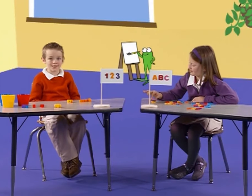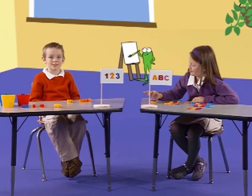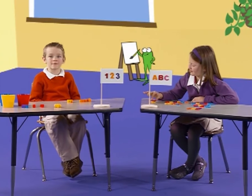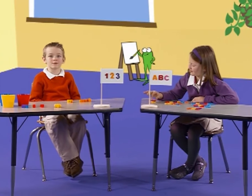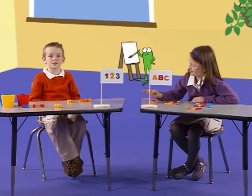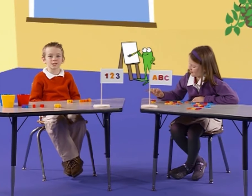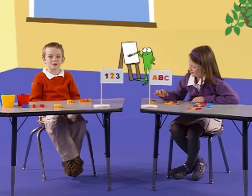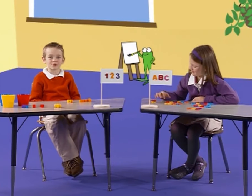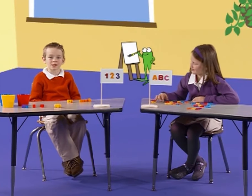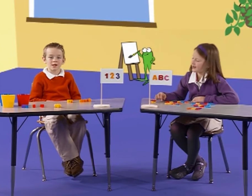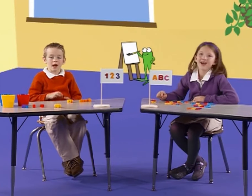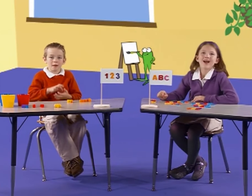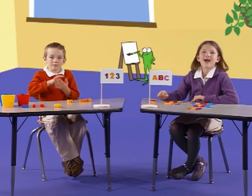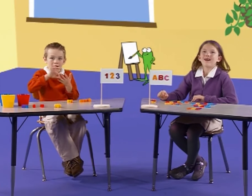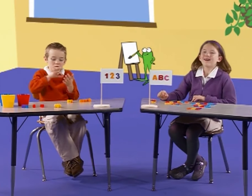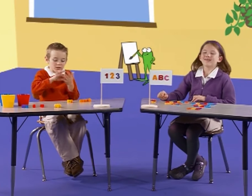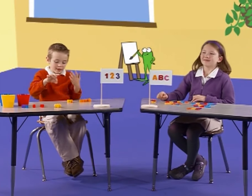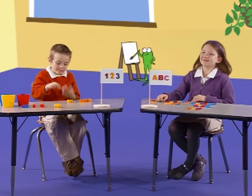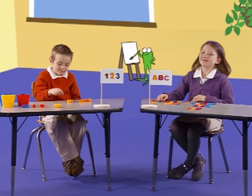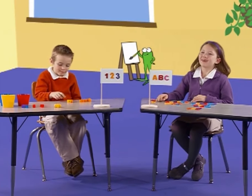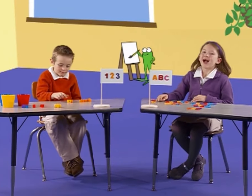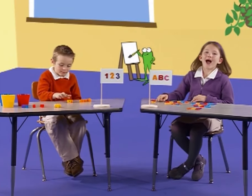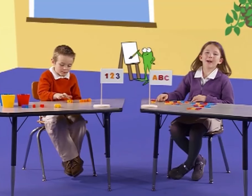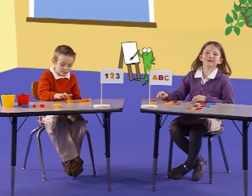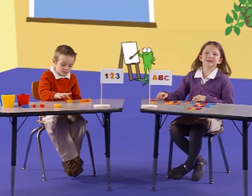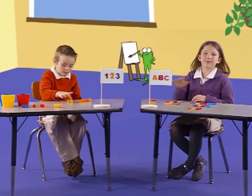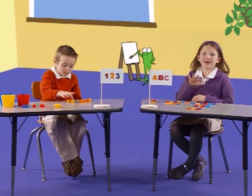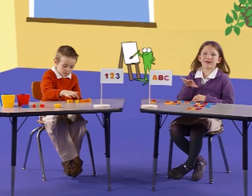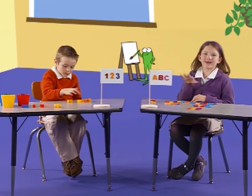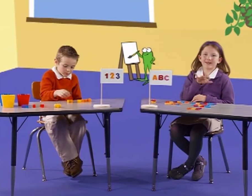It's time for centers. I'm counting. I'm spelling.